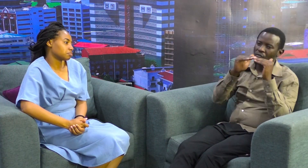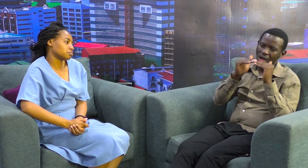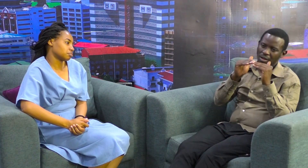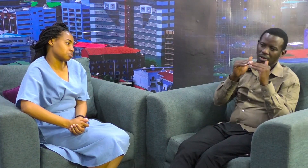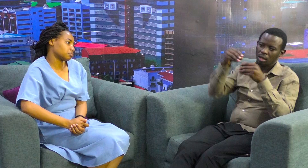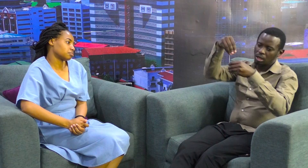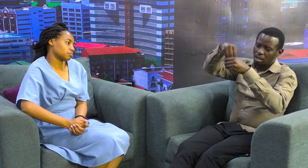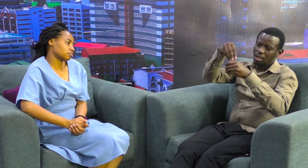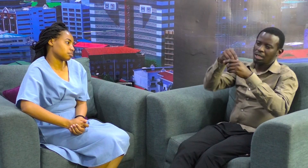of equality,